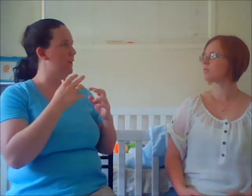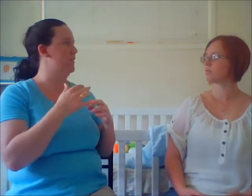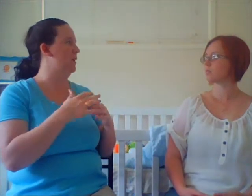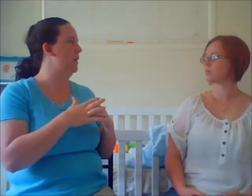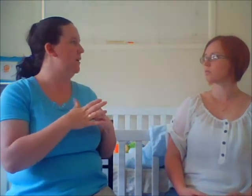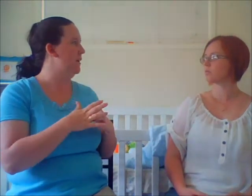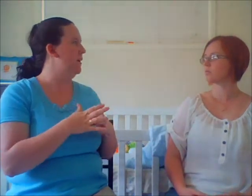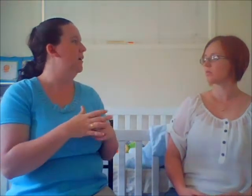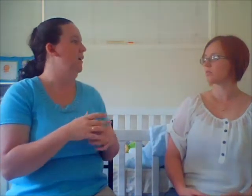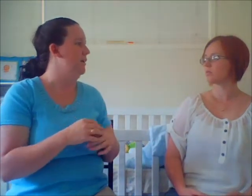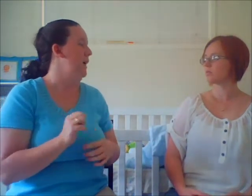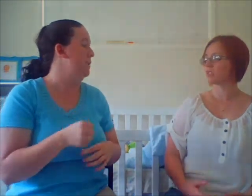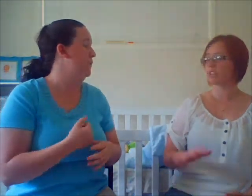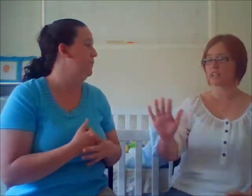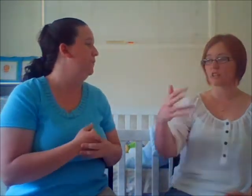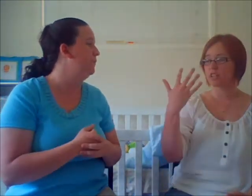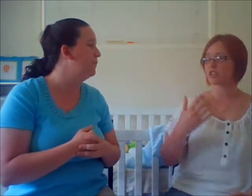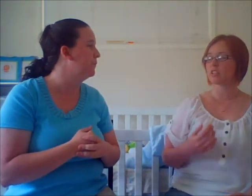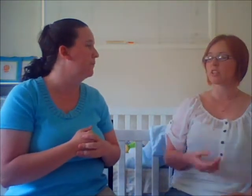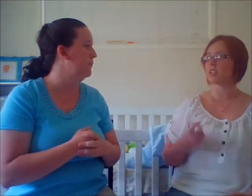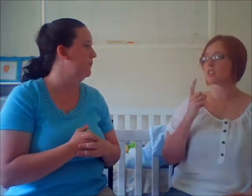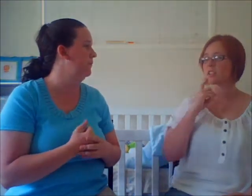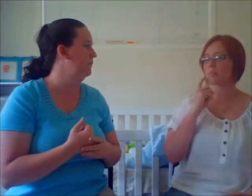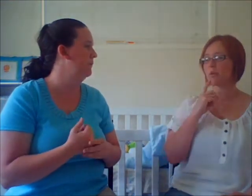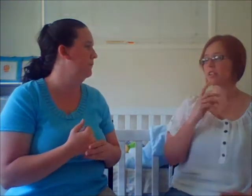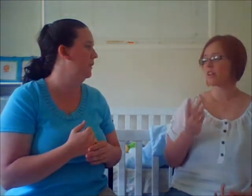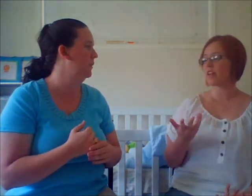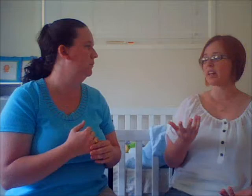and just to get their attention. It's just simple things like that.